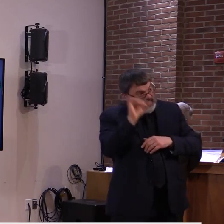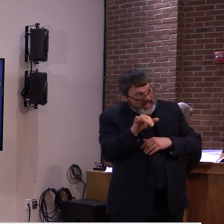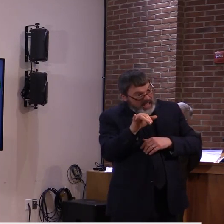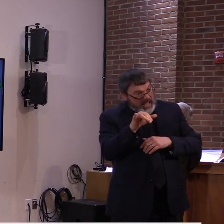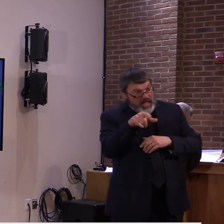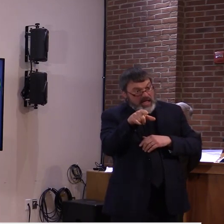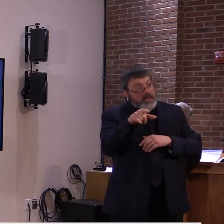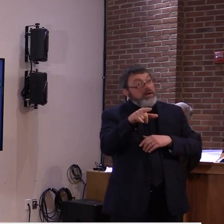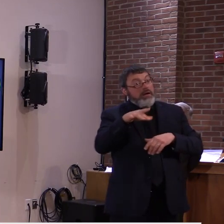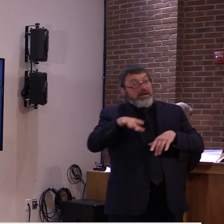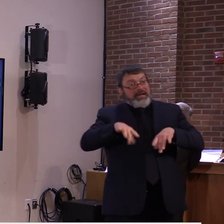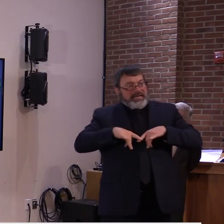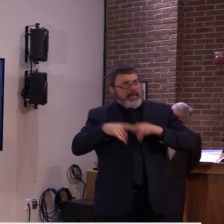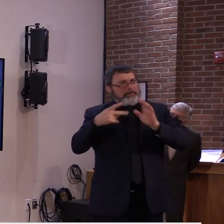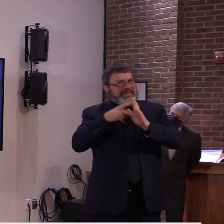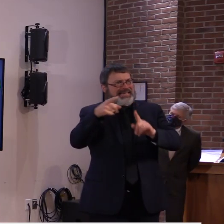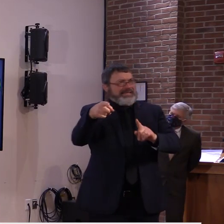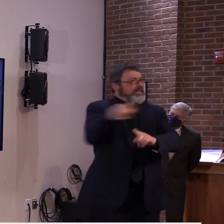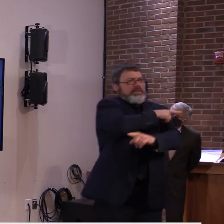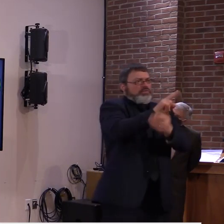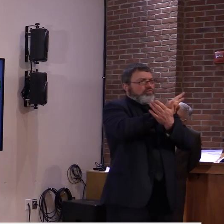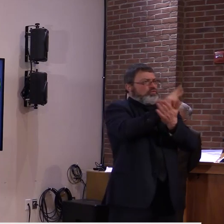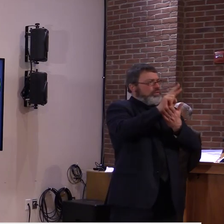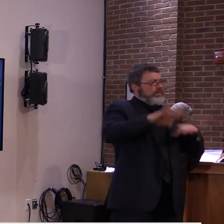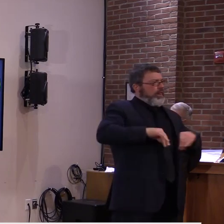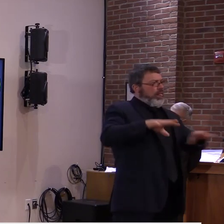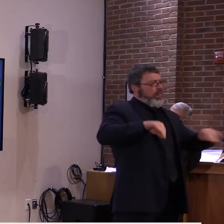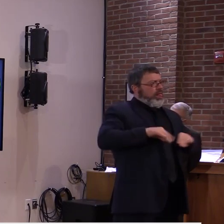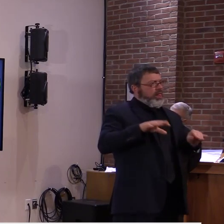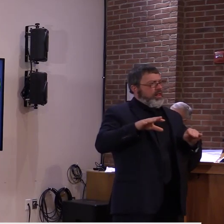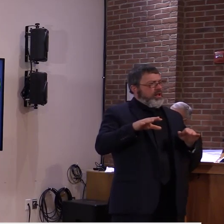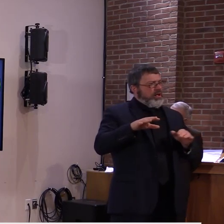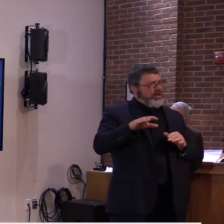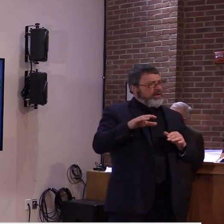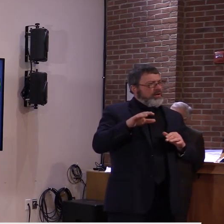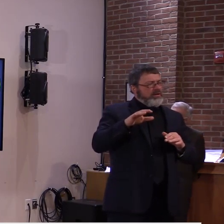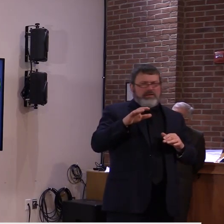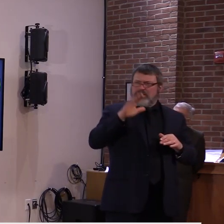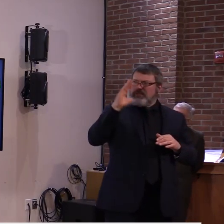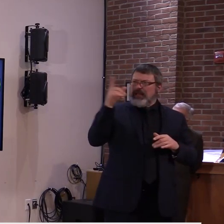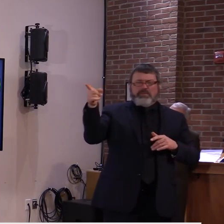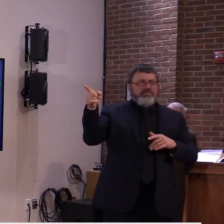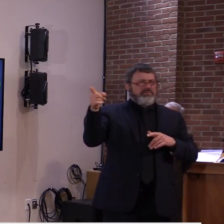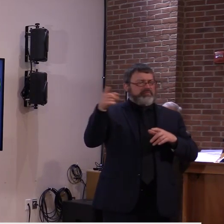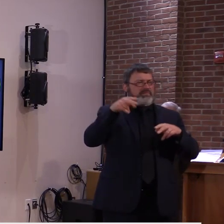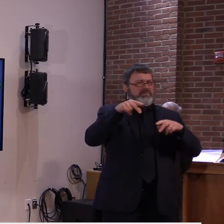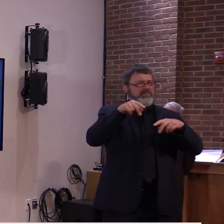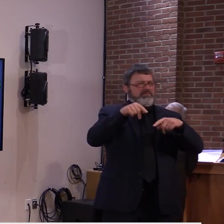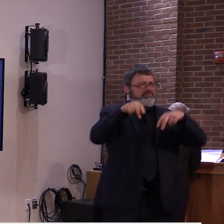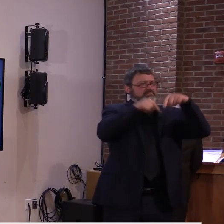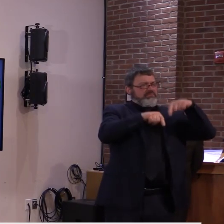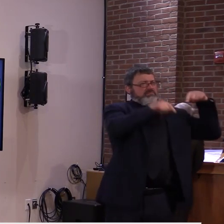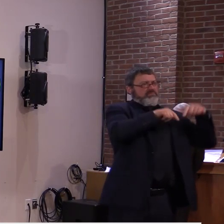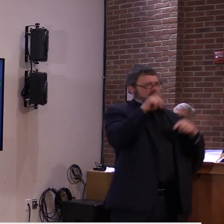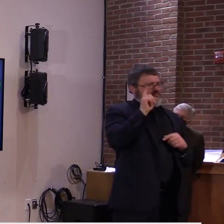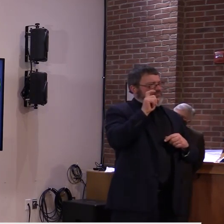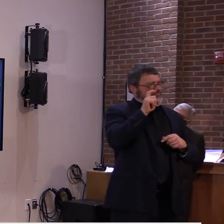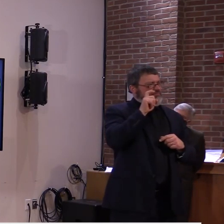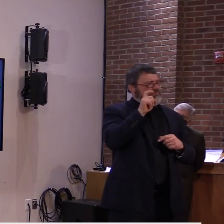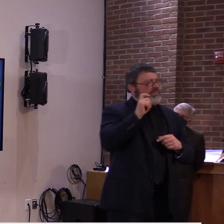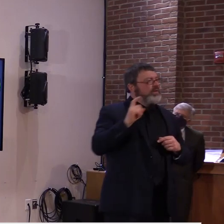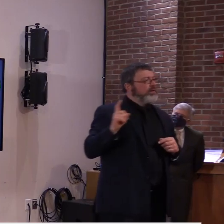that's being looked at as part of the contacts and who they're going to spread it to. But we've heard for months that you could be spreading it for 14